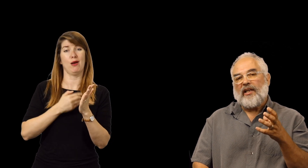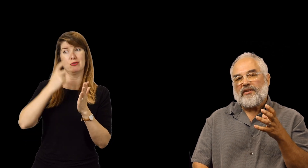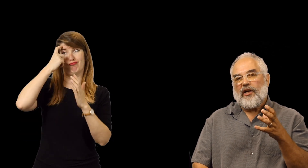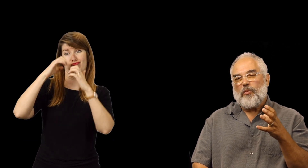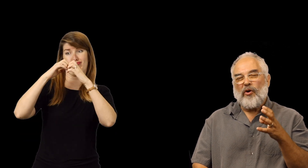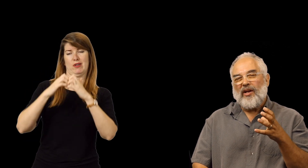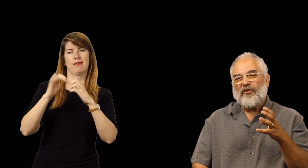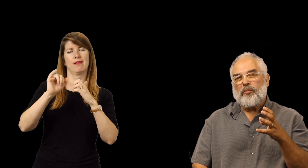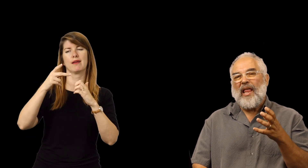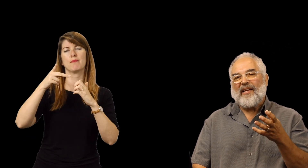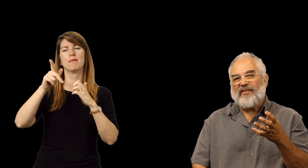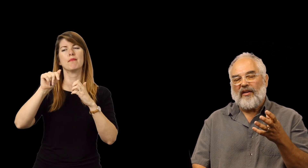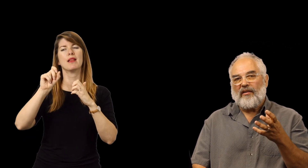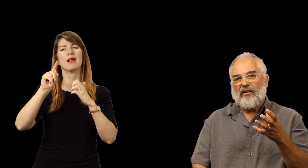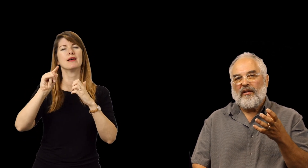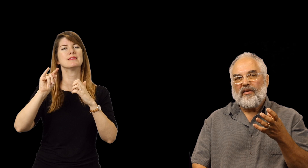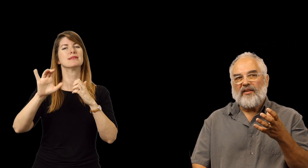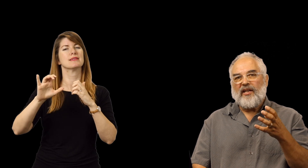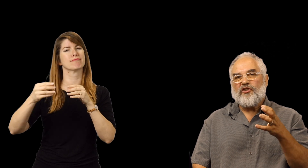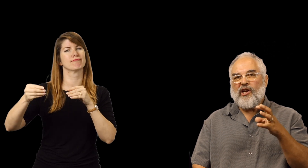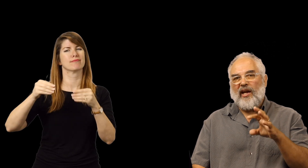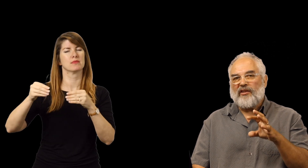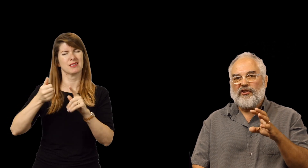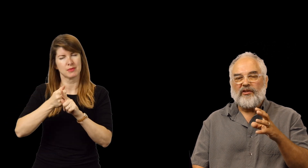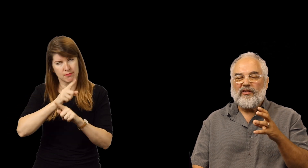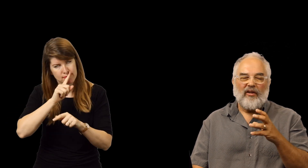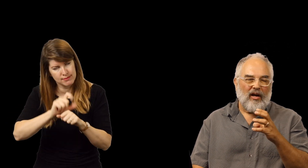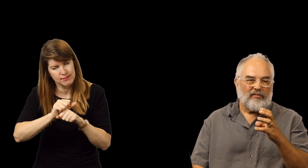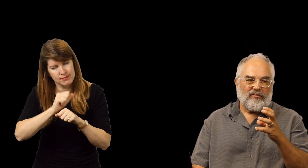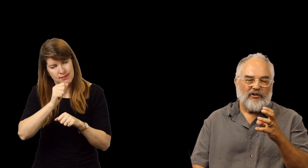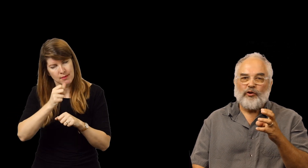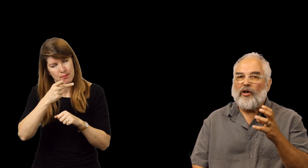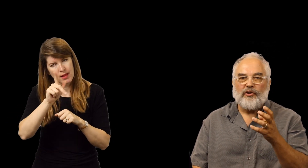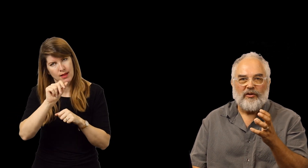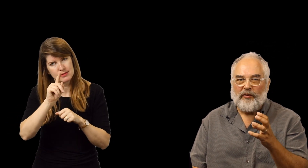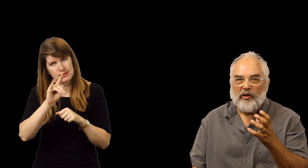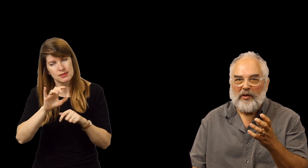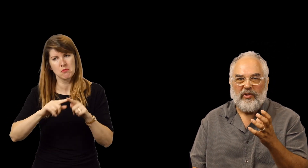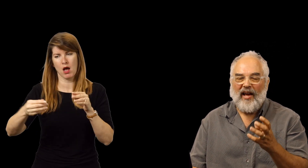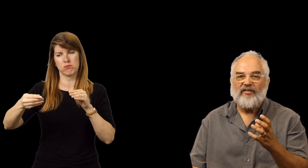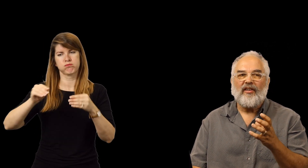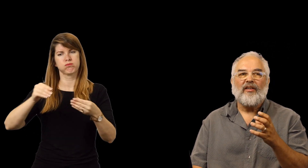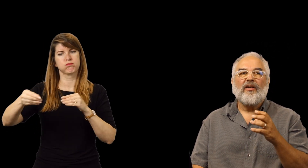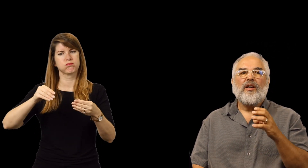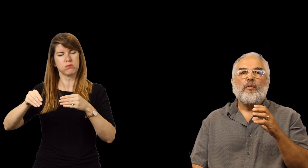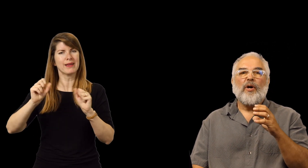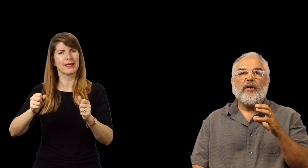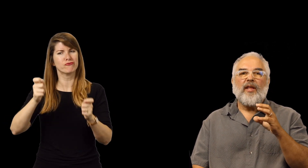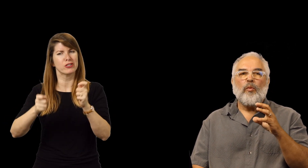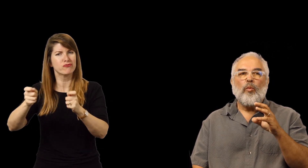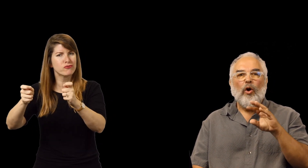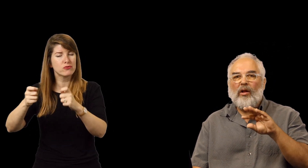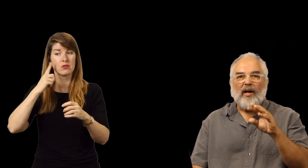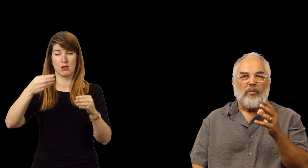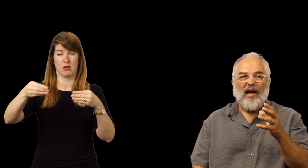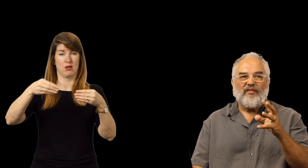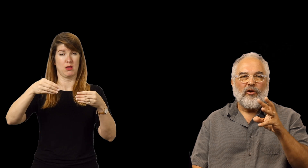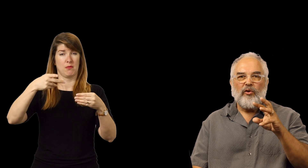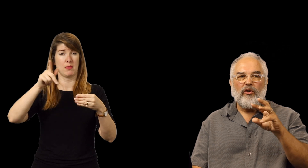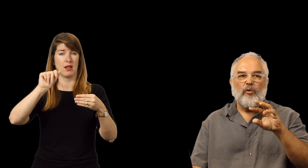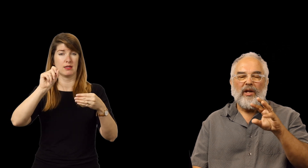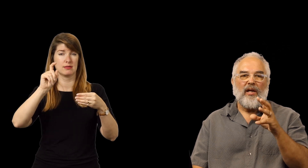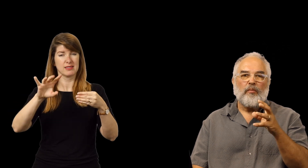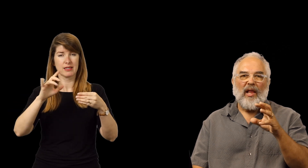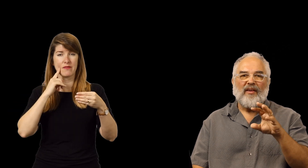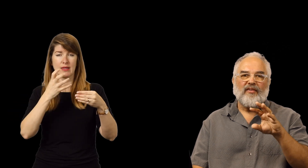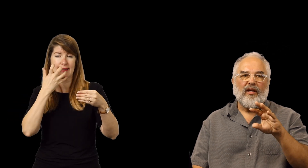essentially says that our brains are plastic, that they change. They're not structurally really plastic, but they work like